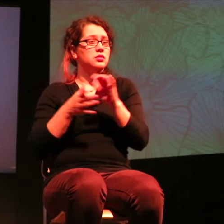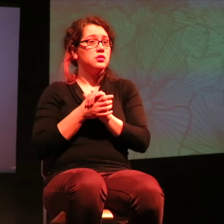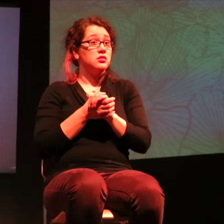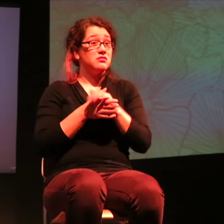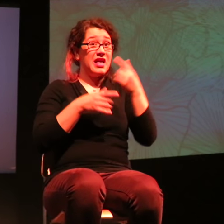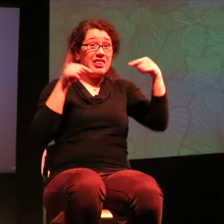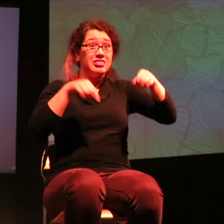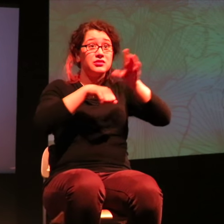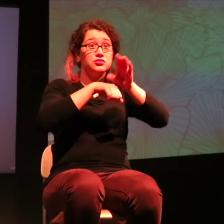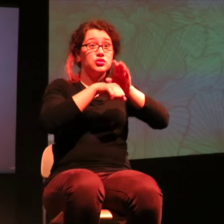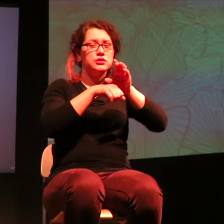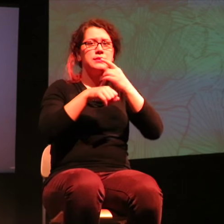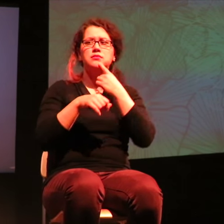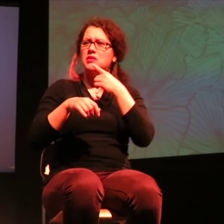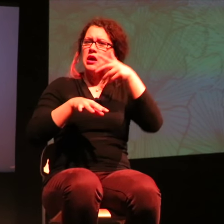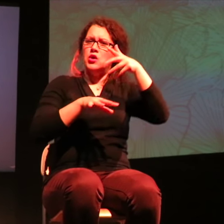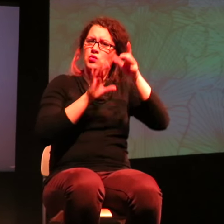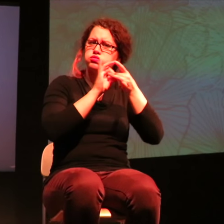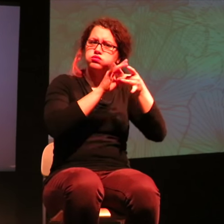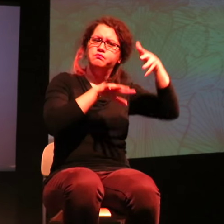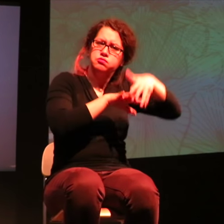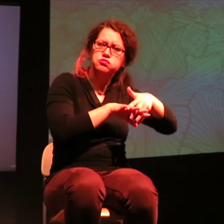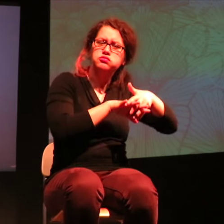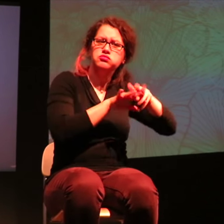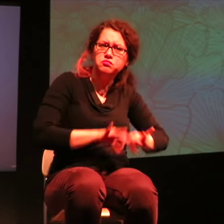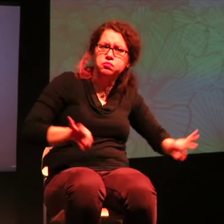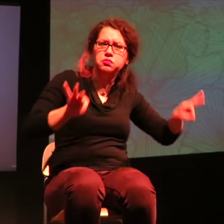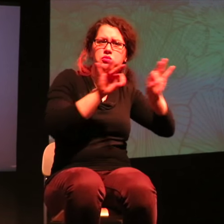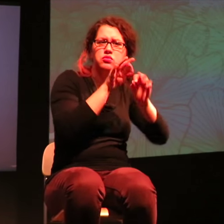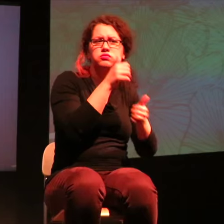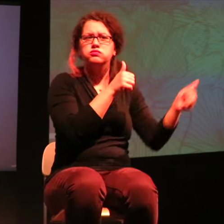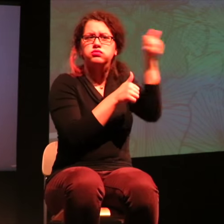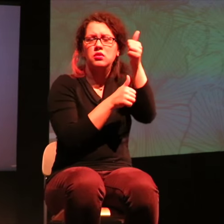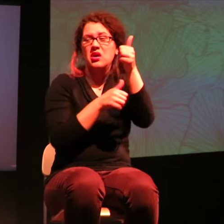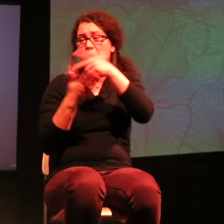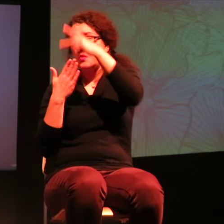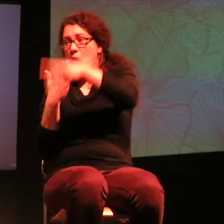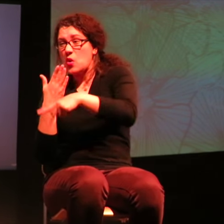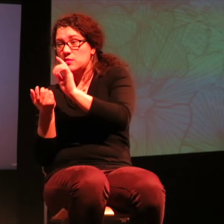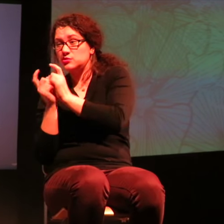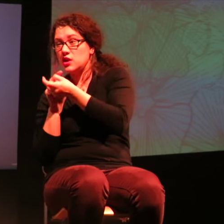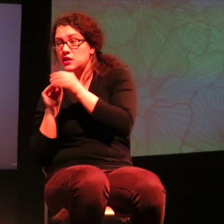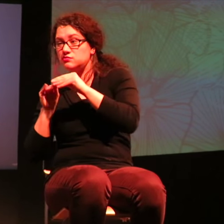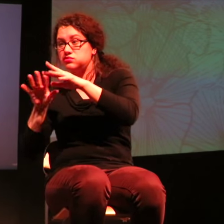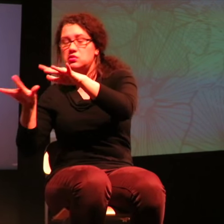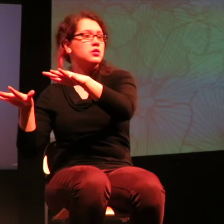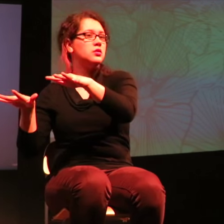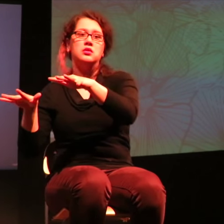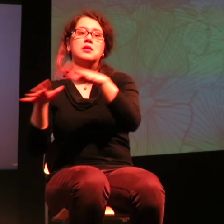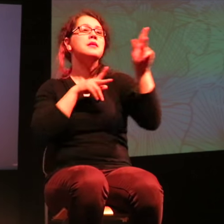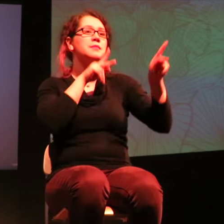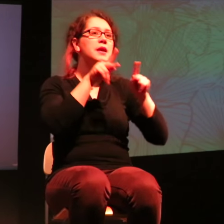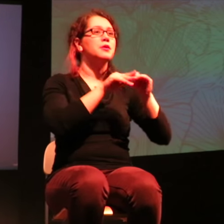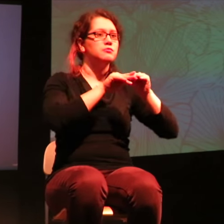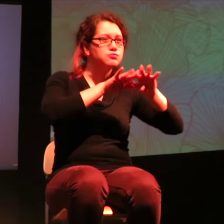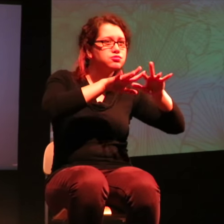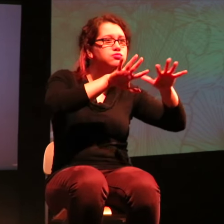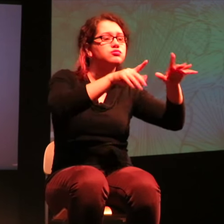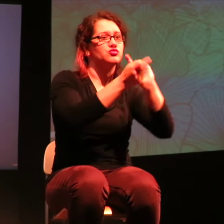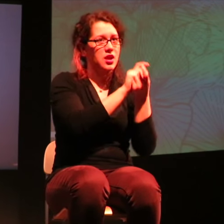the things that matter and programs don't change people, but people change people? Will you be the kind